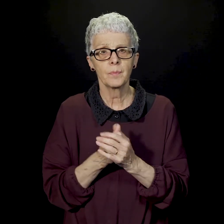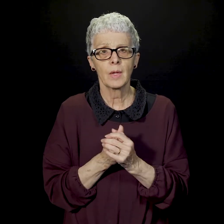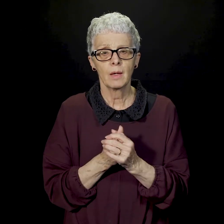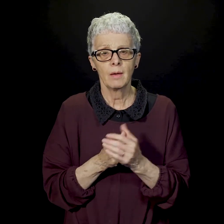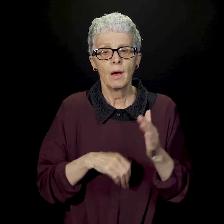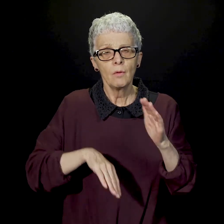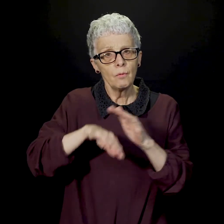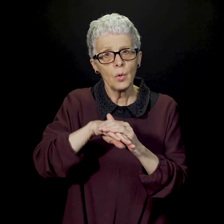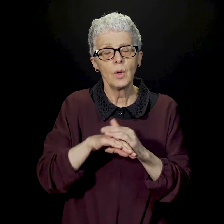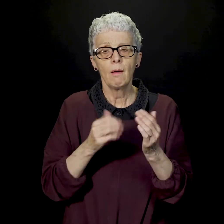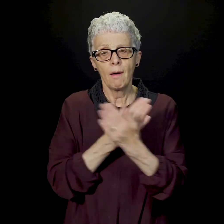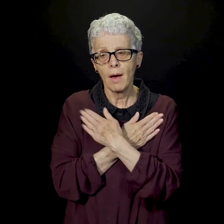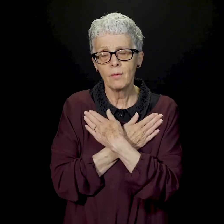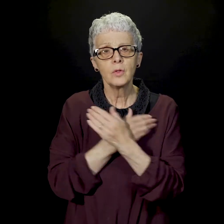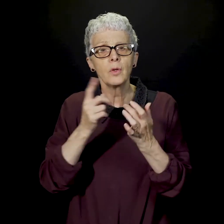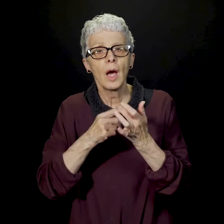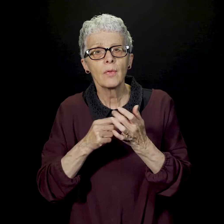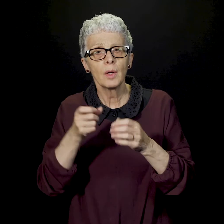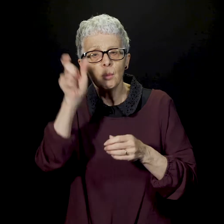completely of someone else.